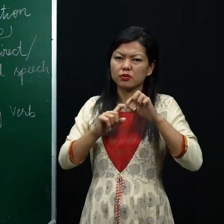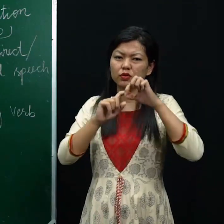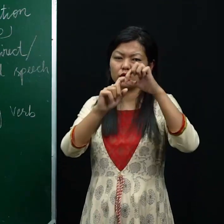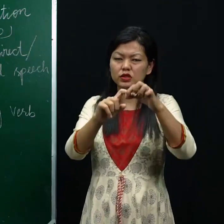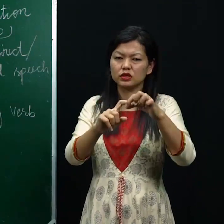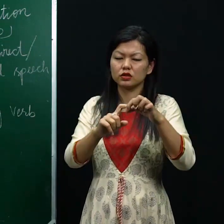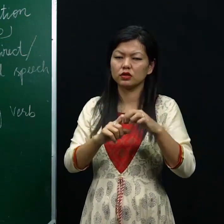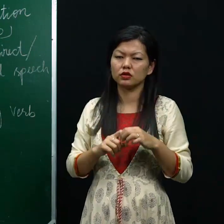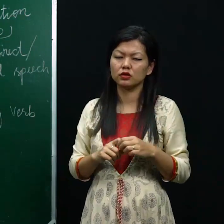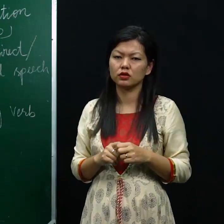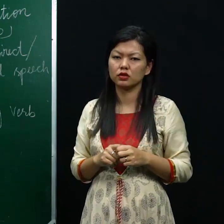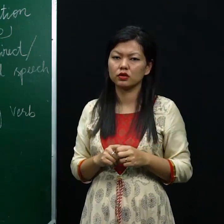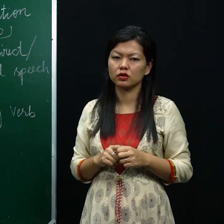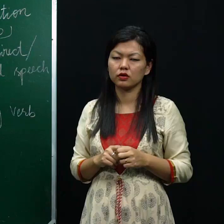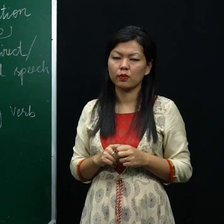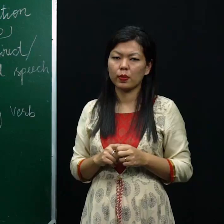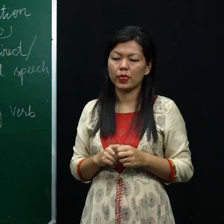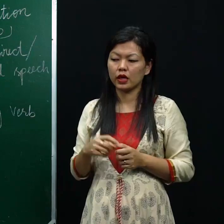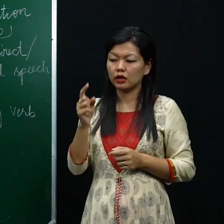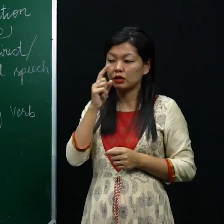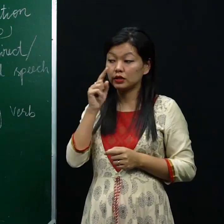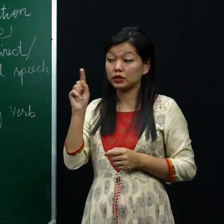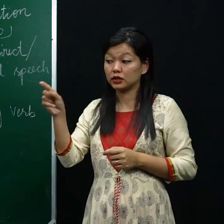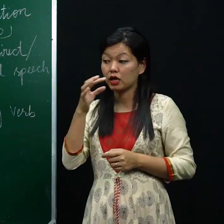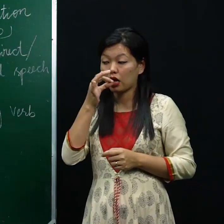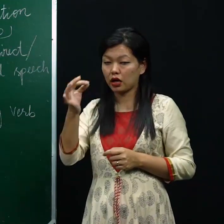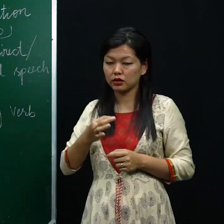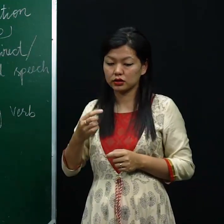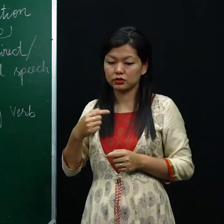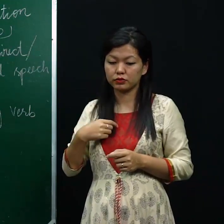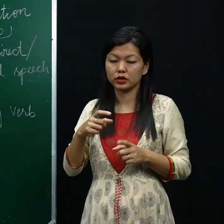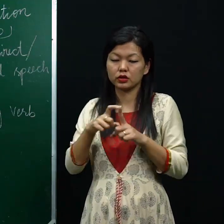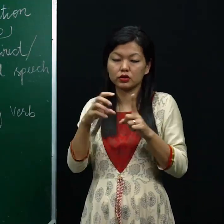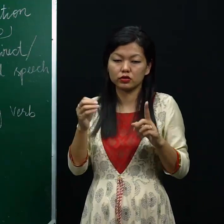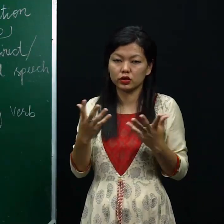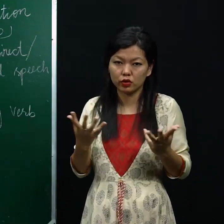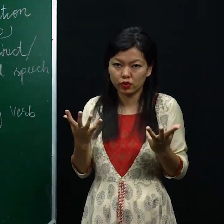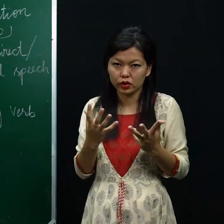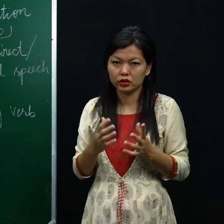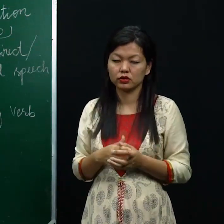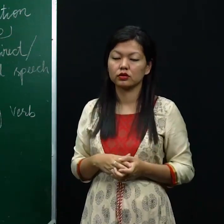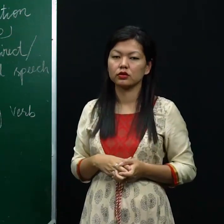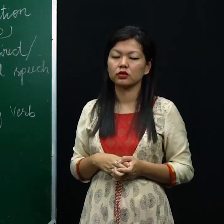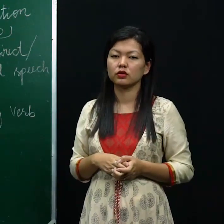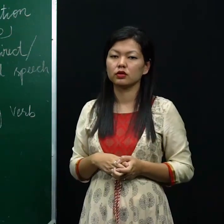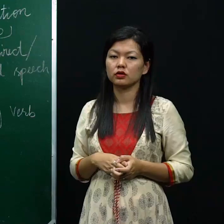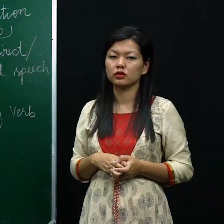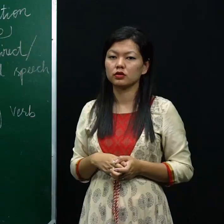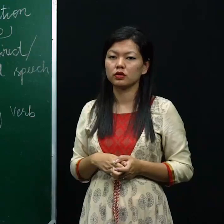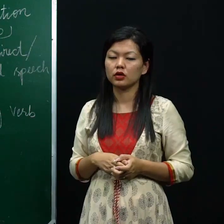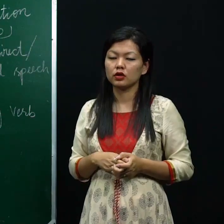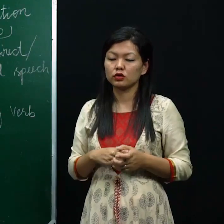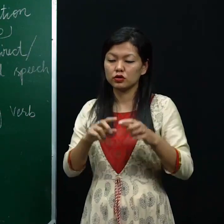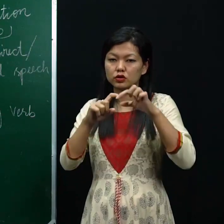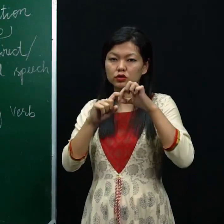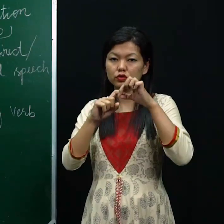like this. She asked me what I was doing at that moment. If someone says, what are you doing? And you are going to change